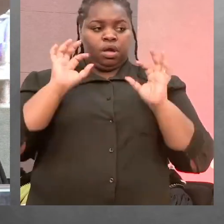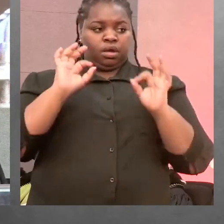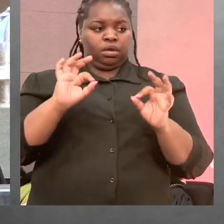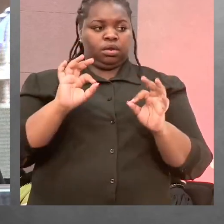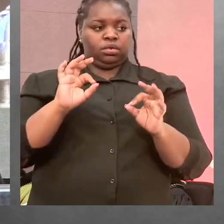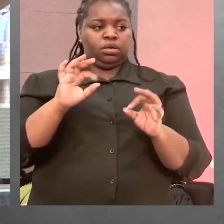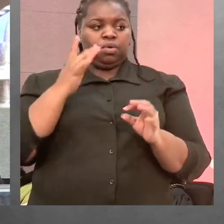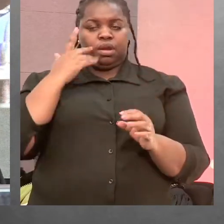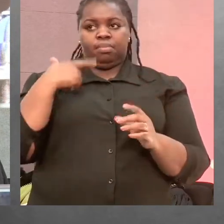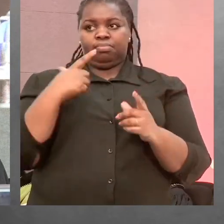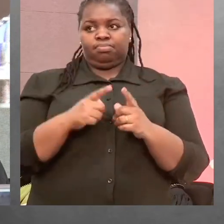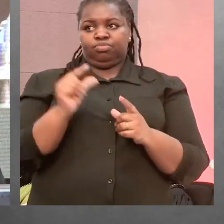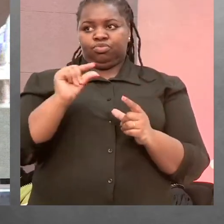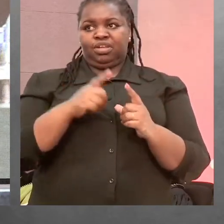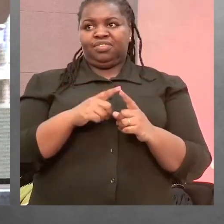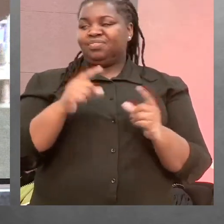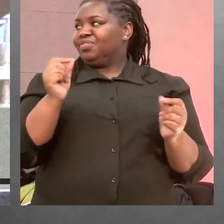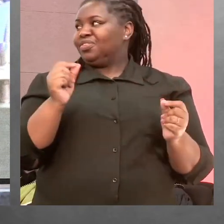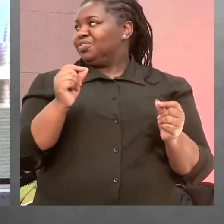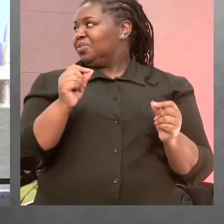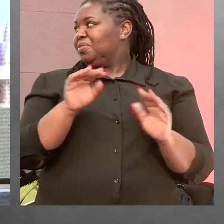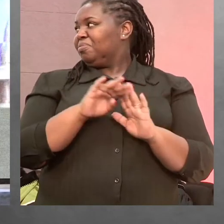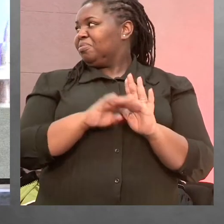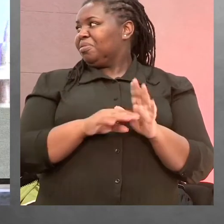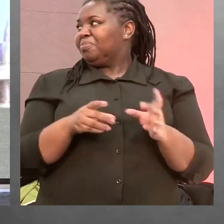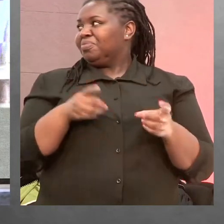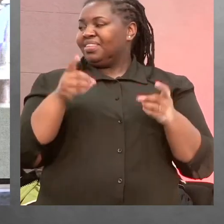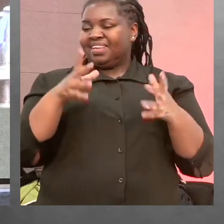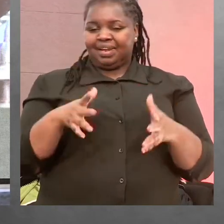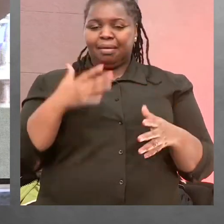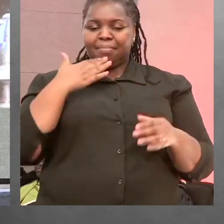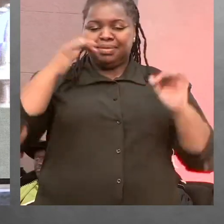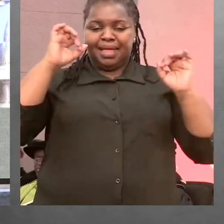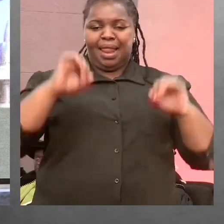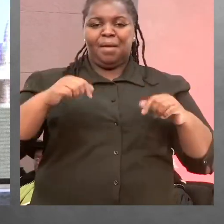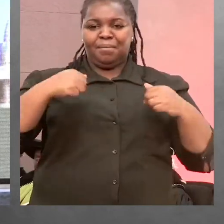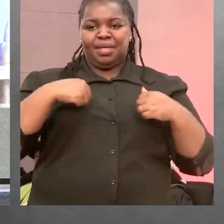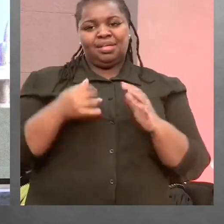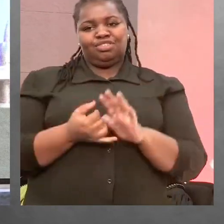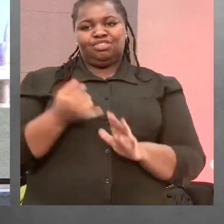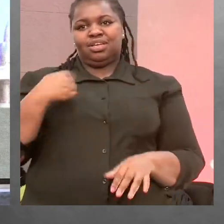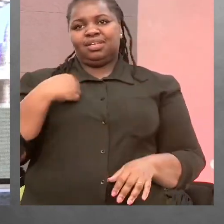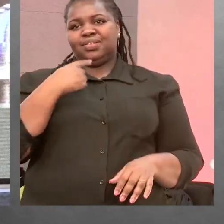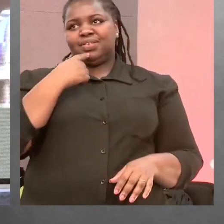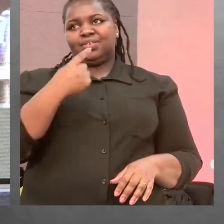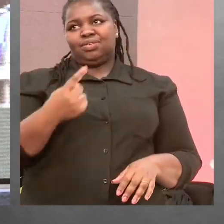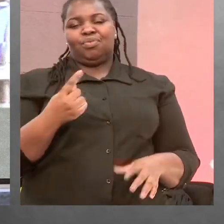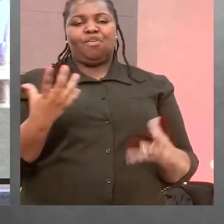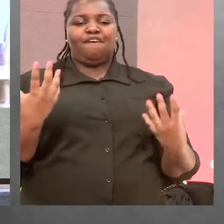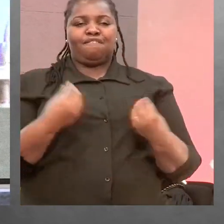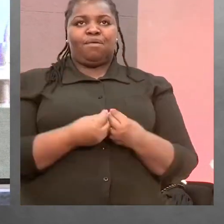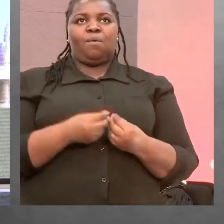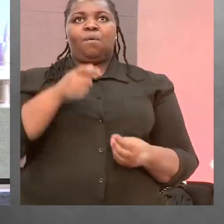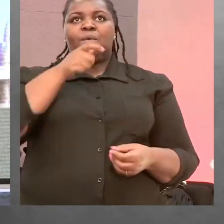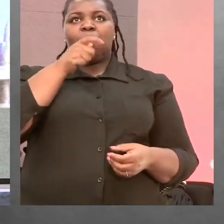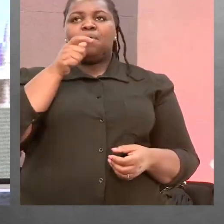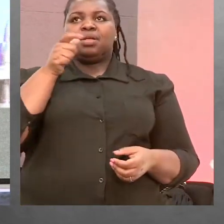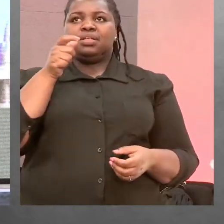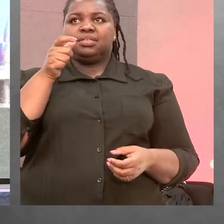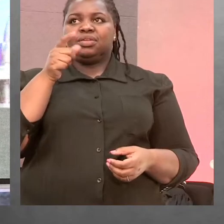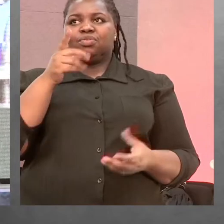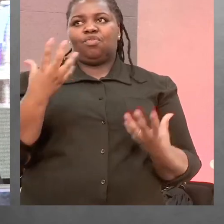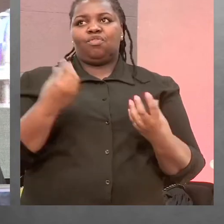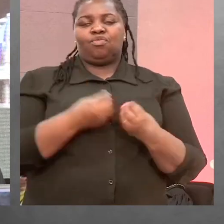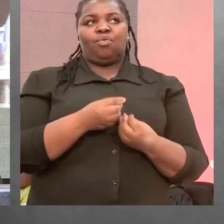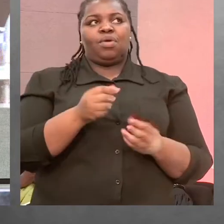When I'm about to finish, Program Director, allow me to just say these few words to these few